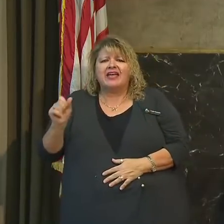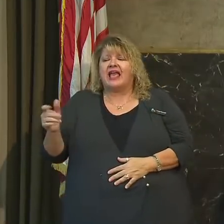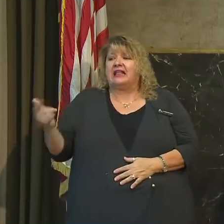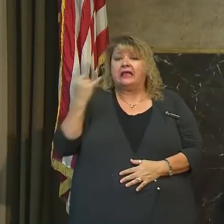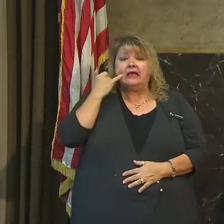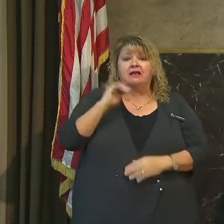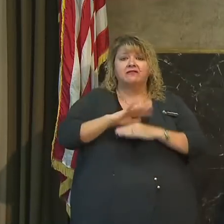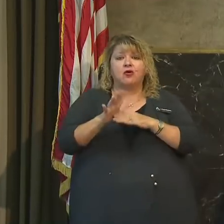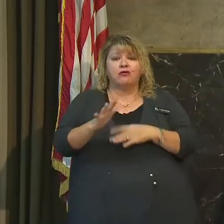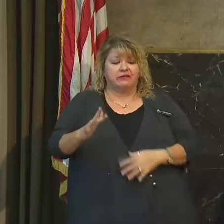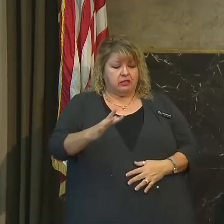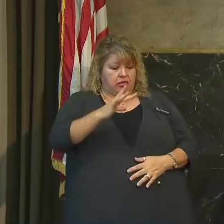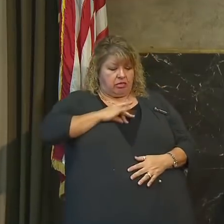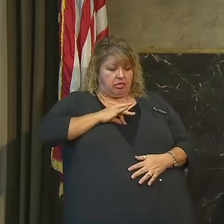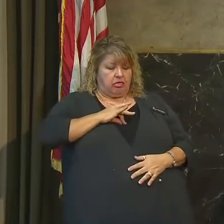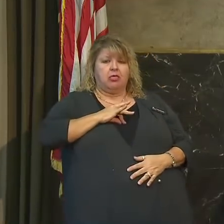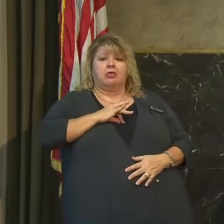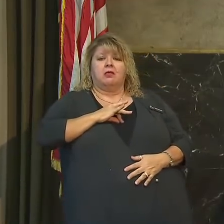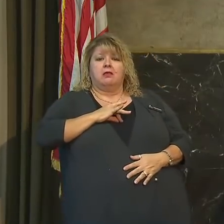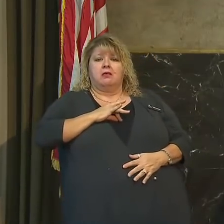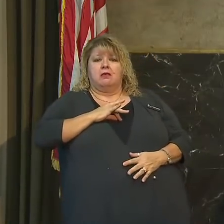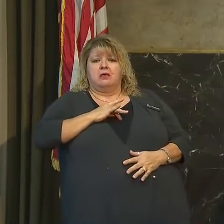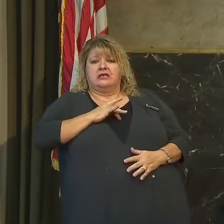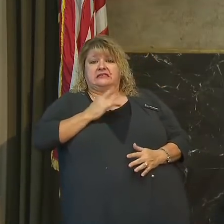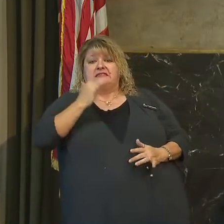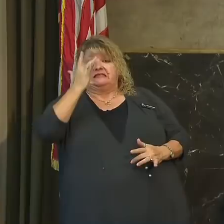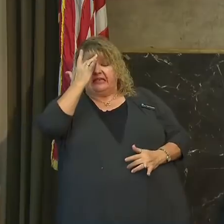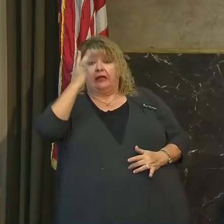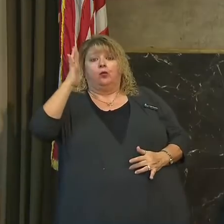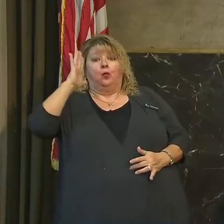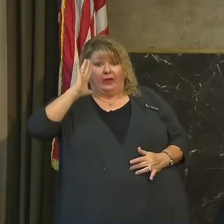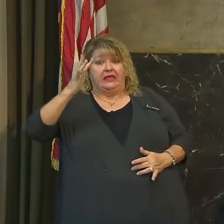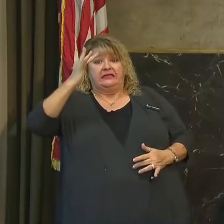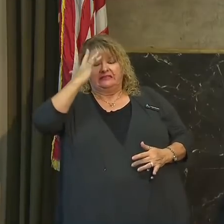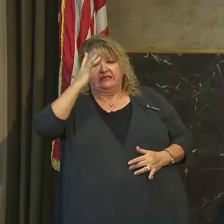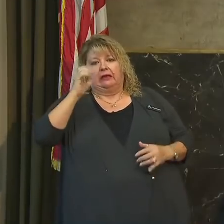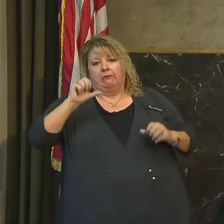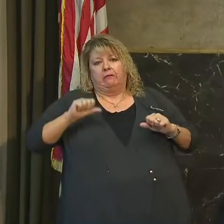disease, and they live in that congregant setting.